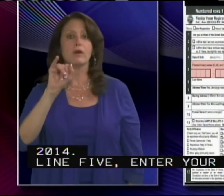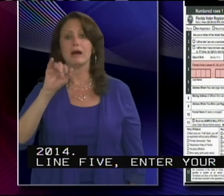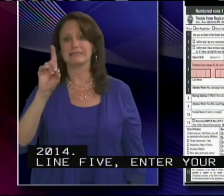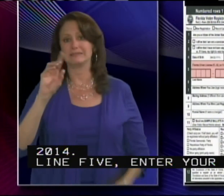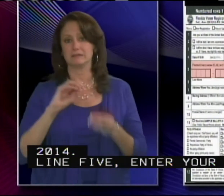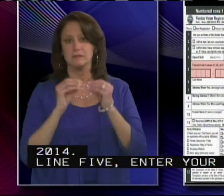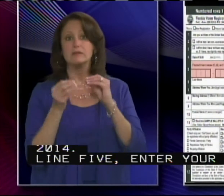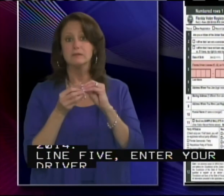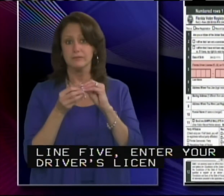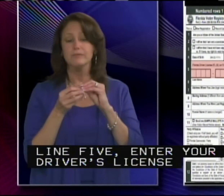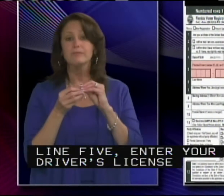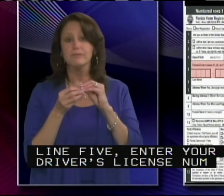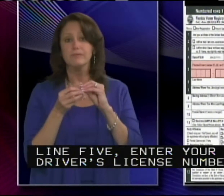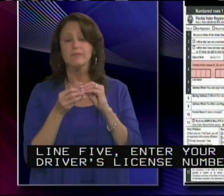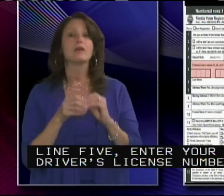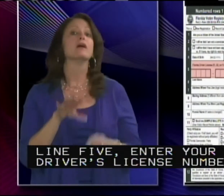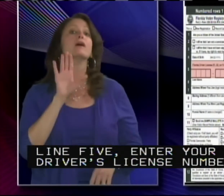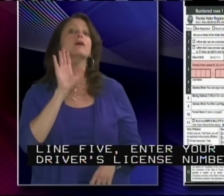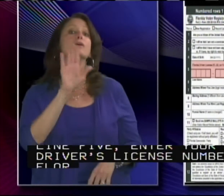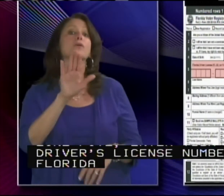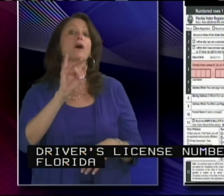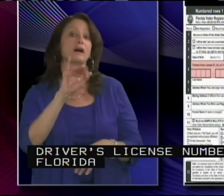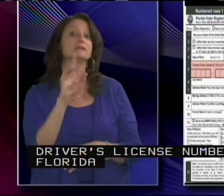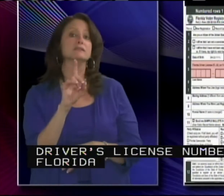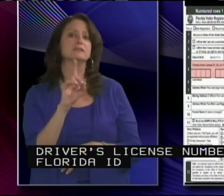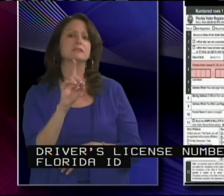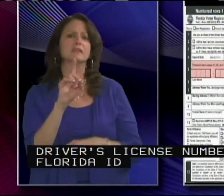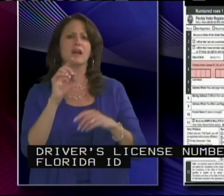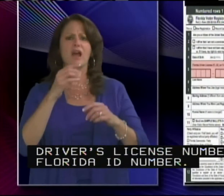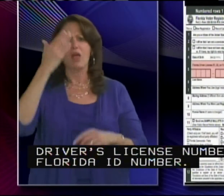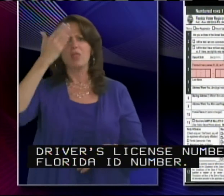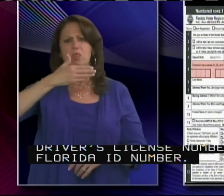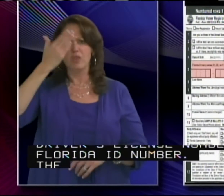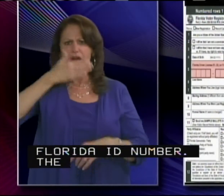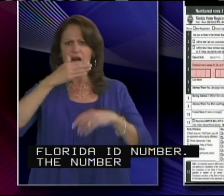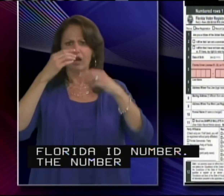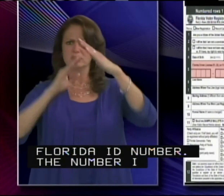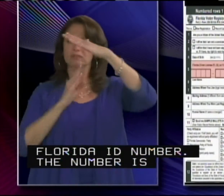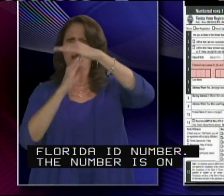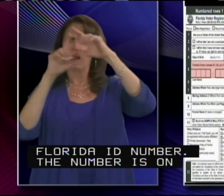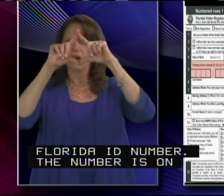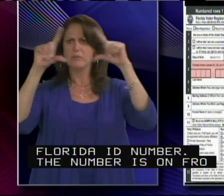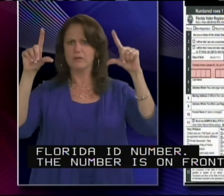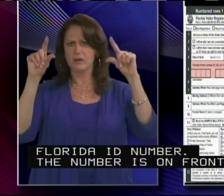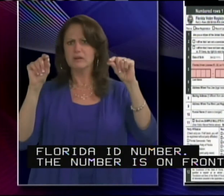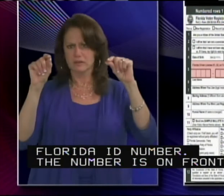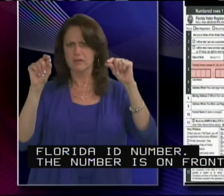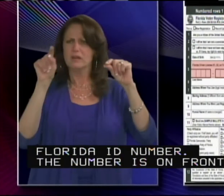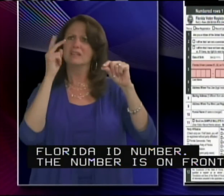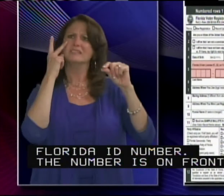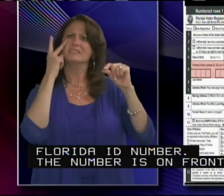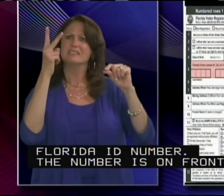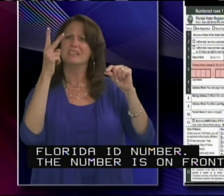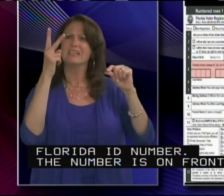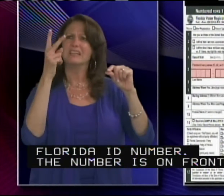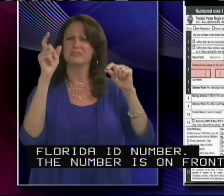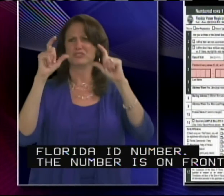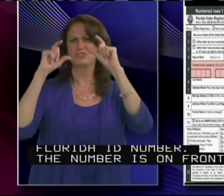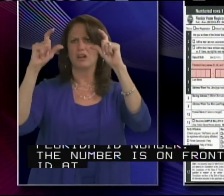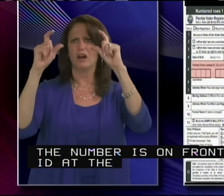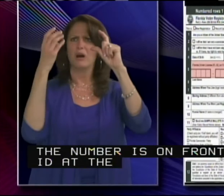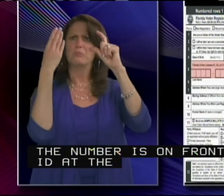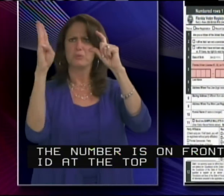Florida ID number. The number is on front of your ID at the top in large,